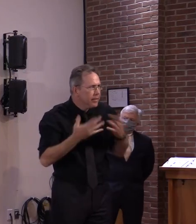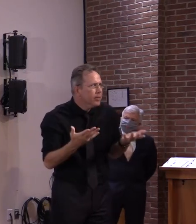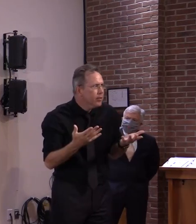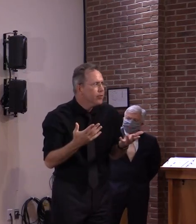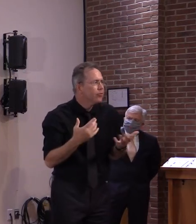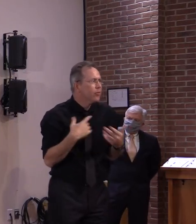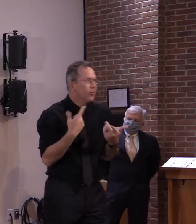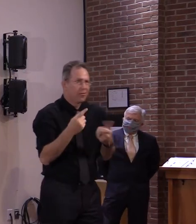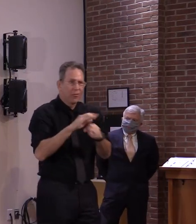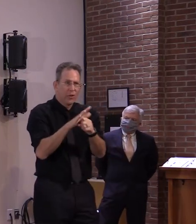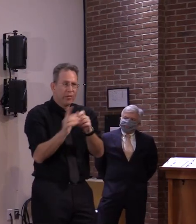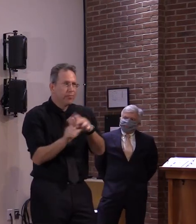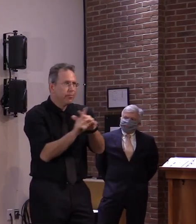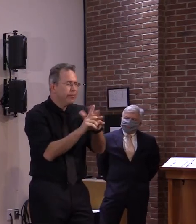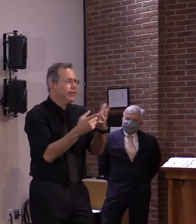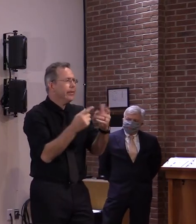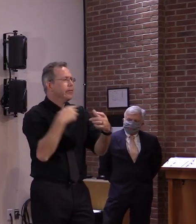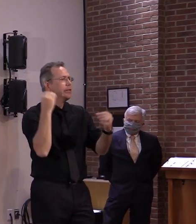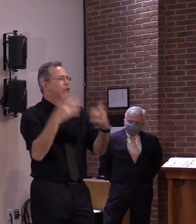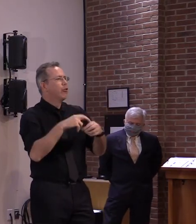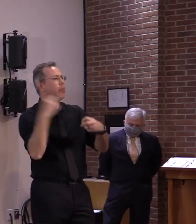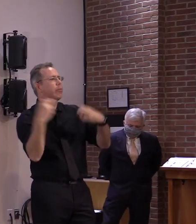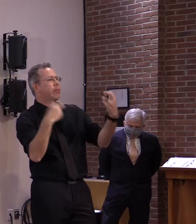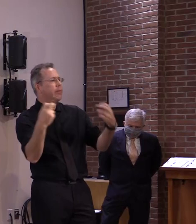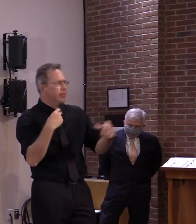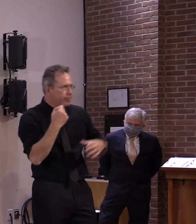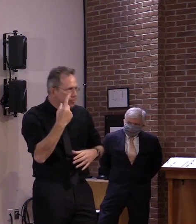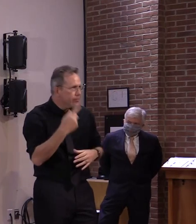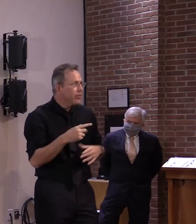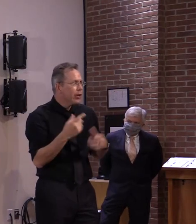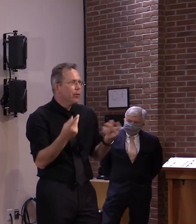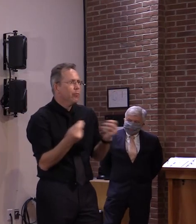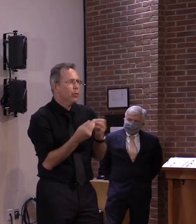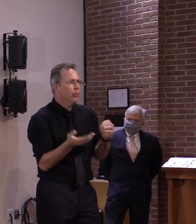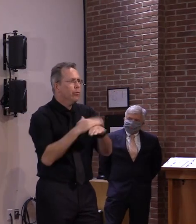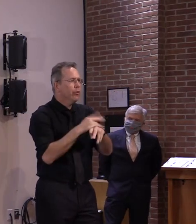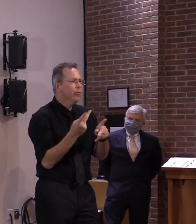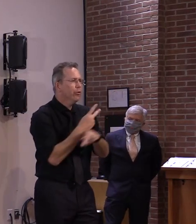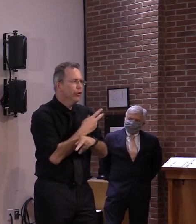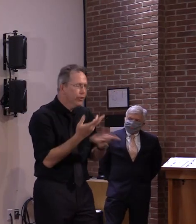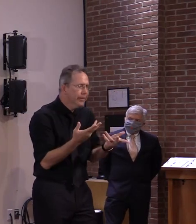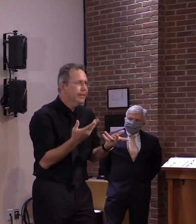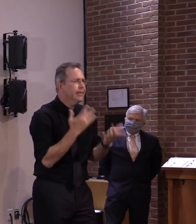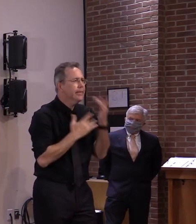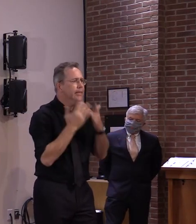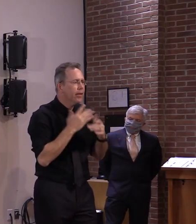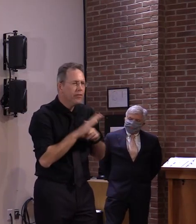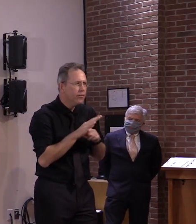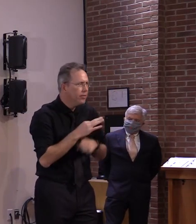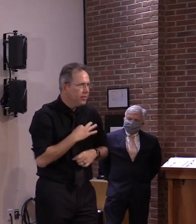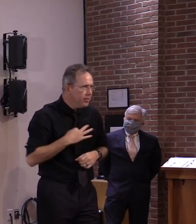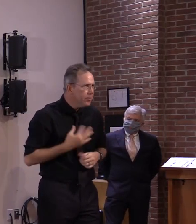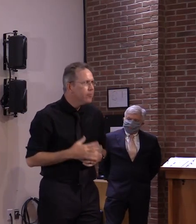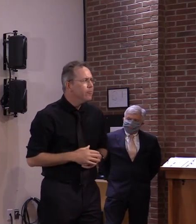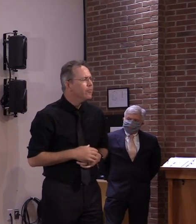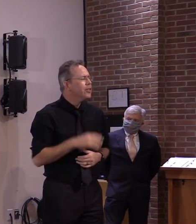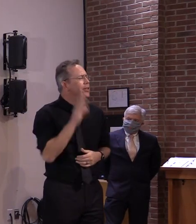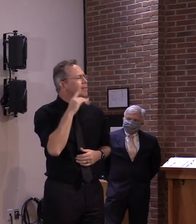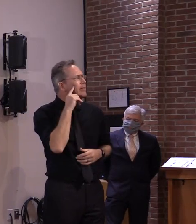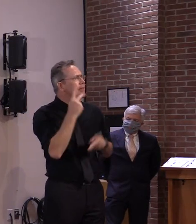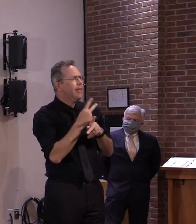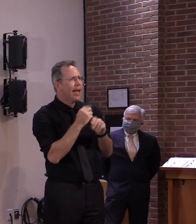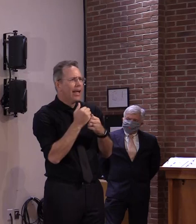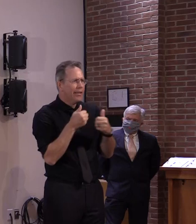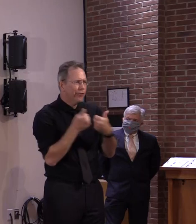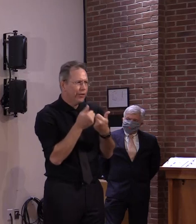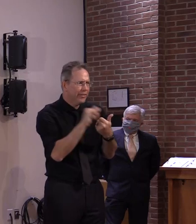labor issues in the state, but it's exacerbated a lot of them, and I expect it will be challenging for some districts through the winter to